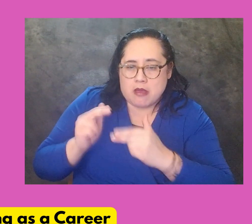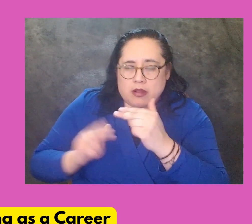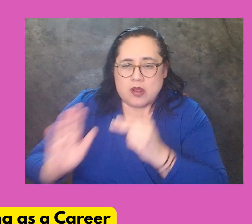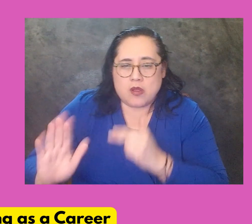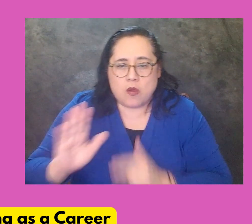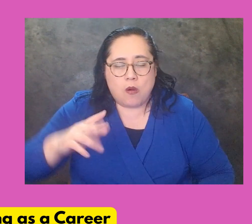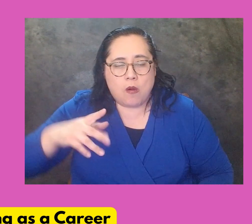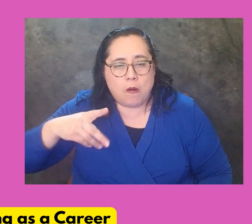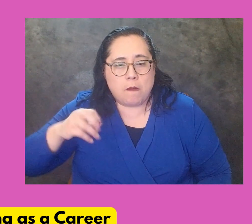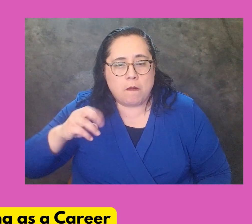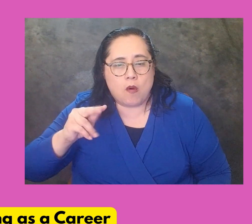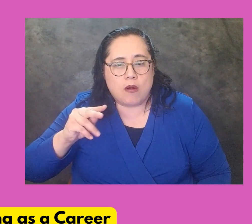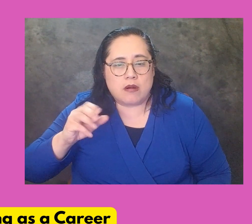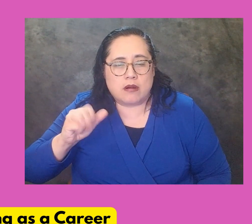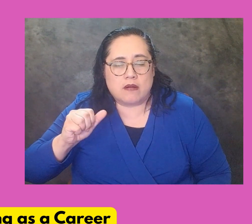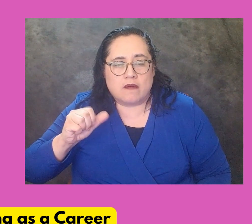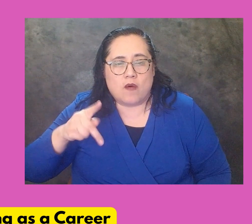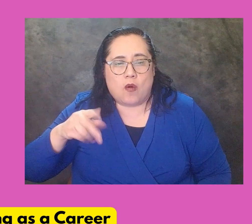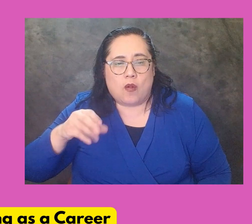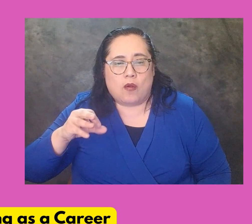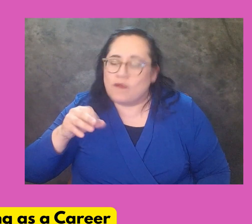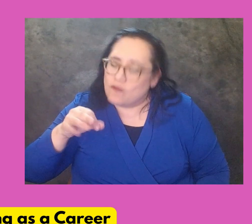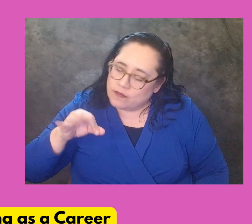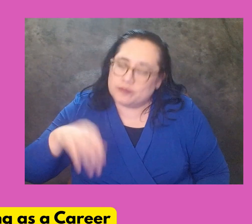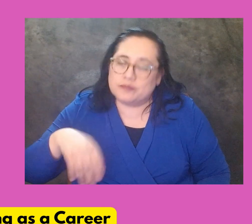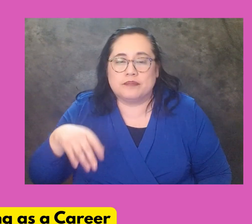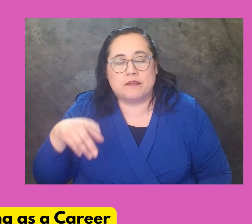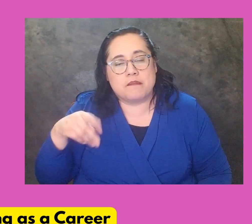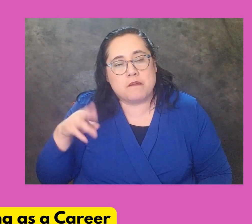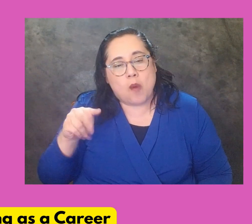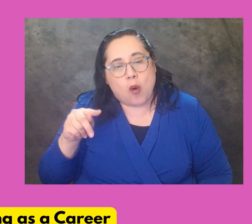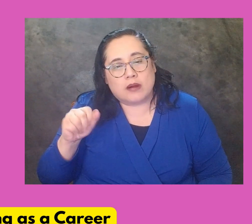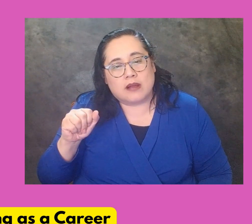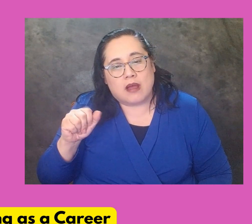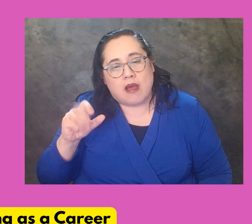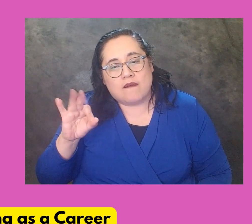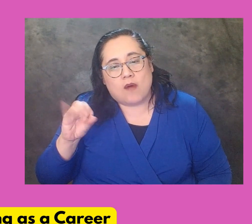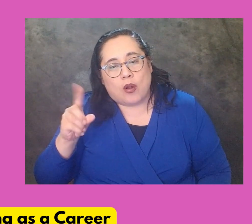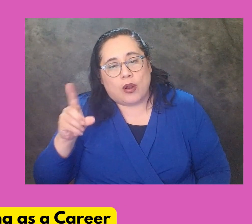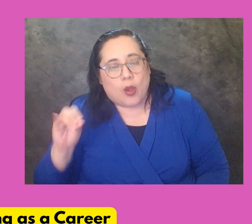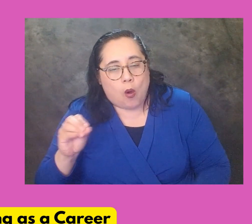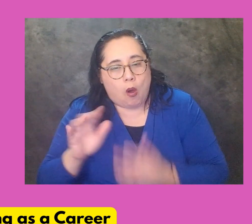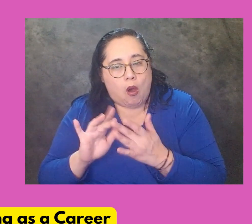build your online portfolio.